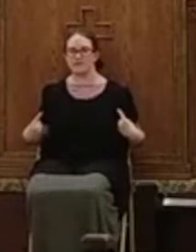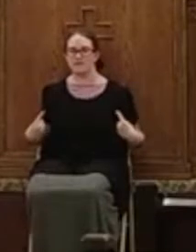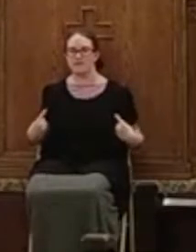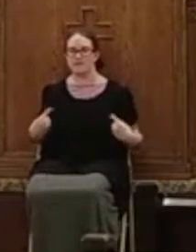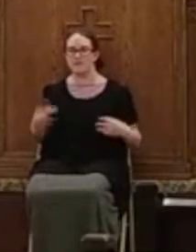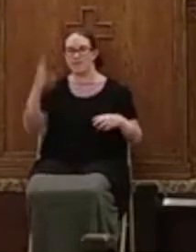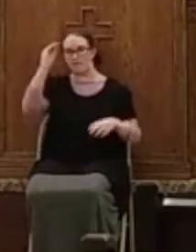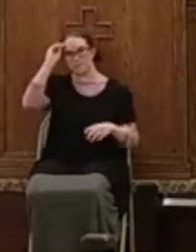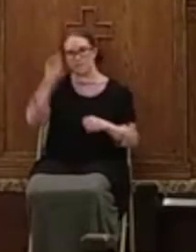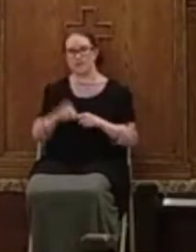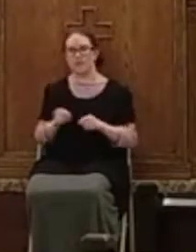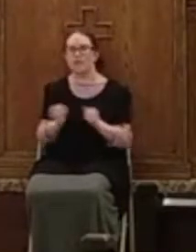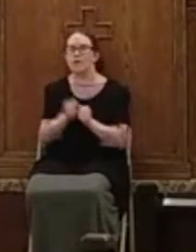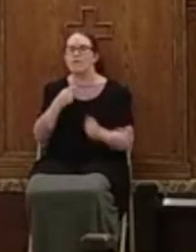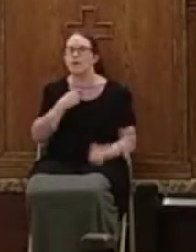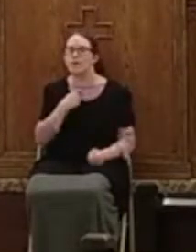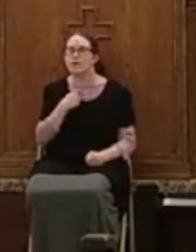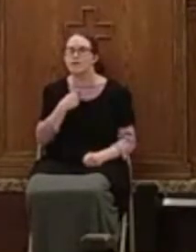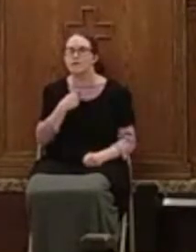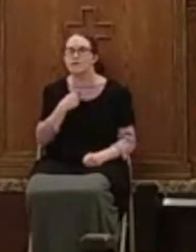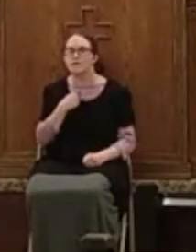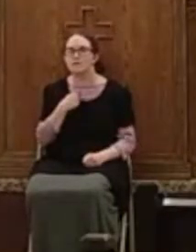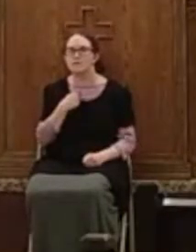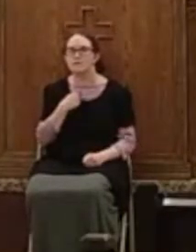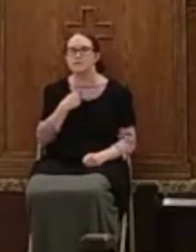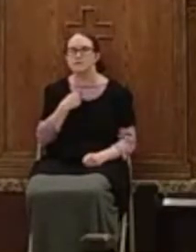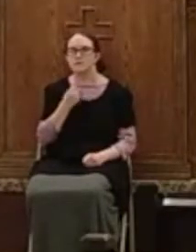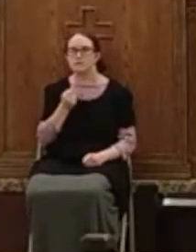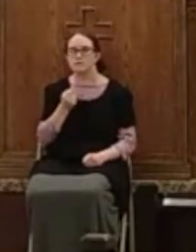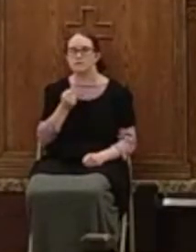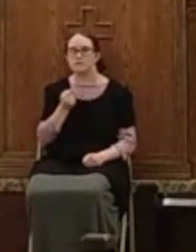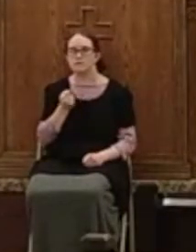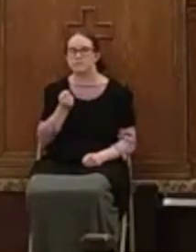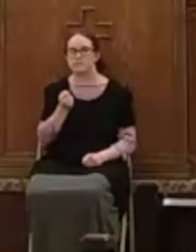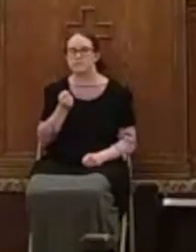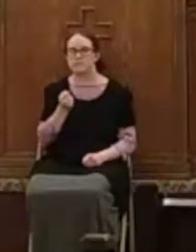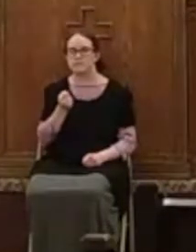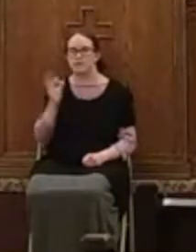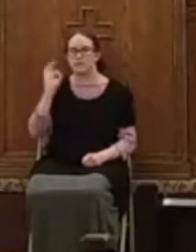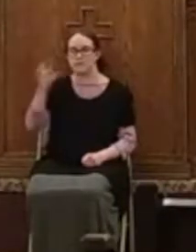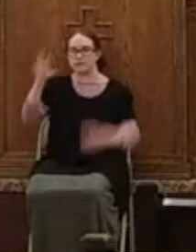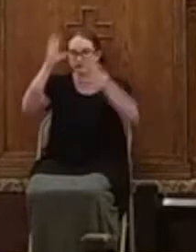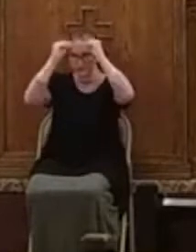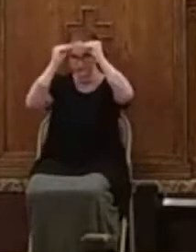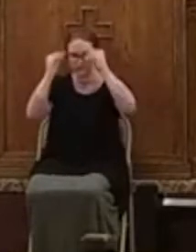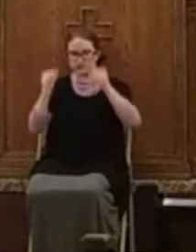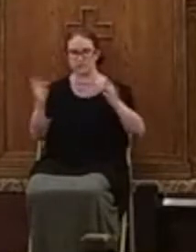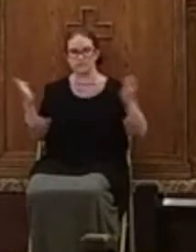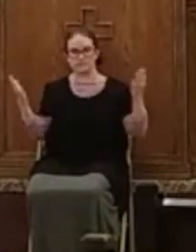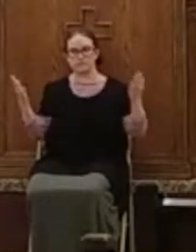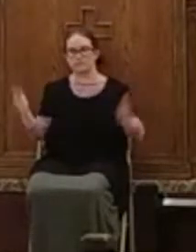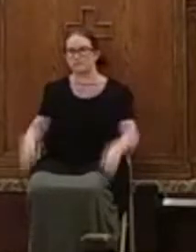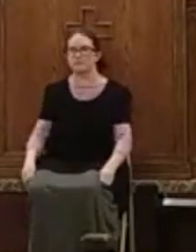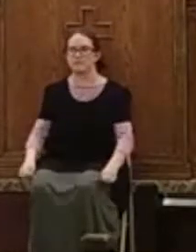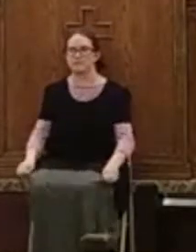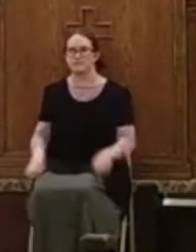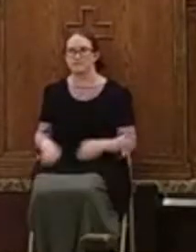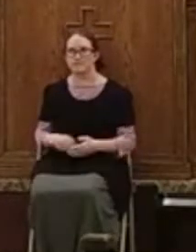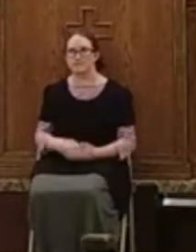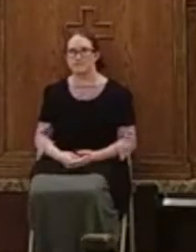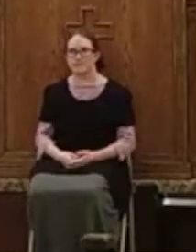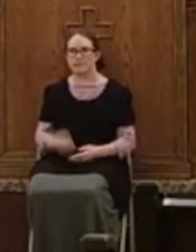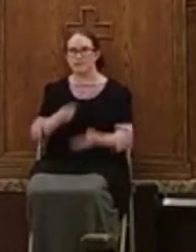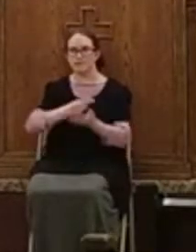therefore, brethren, you with me? Yes, sir. Amen. Preaching, teaching, hallelujah.